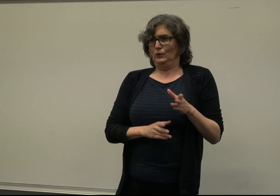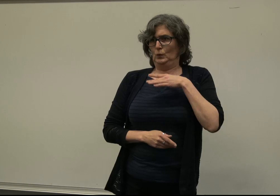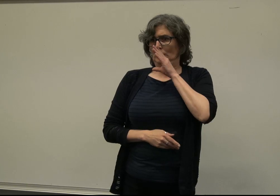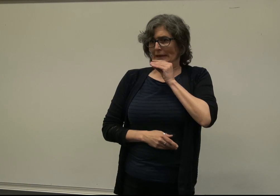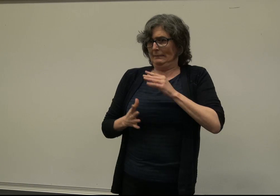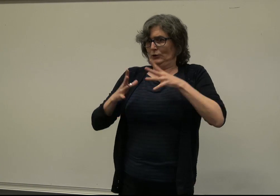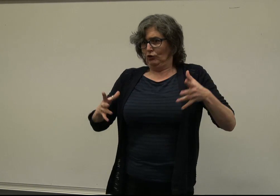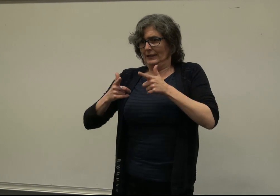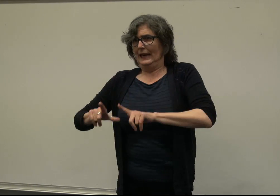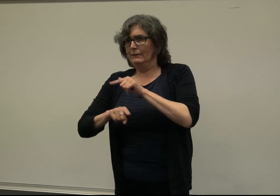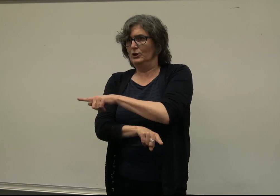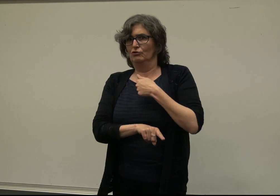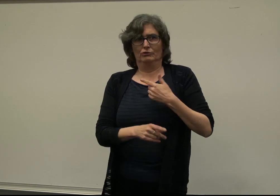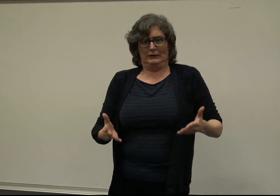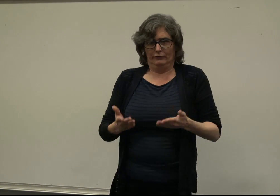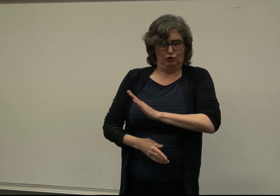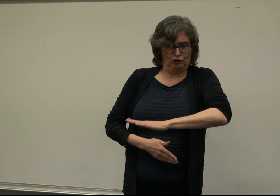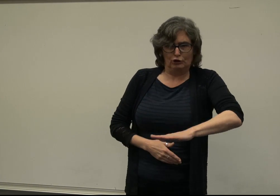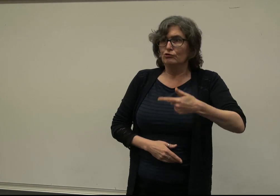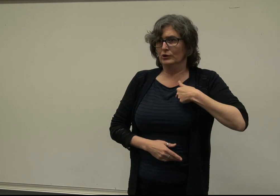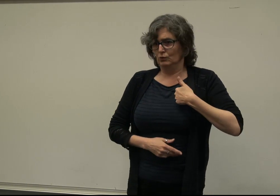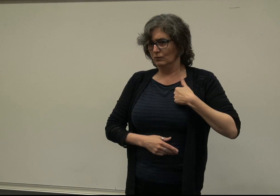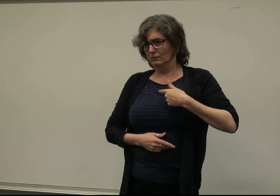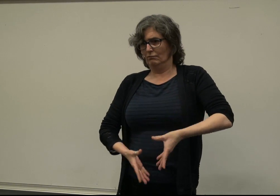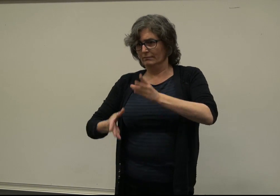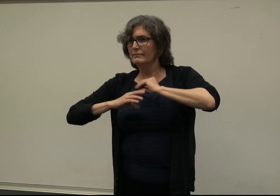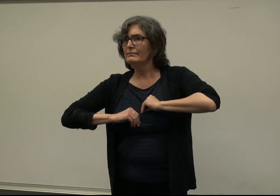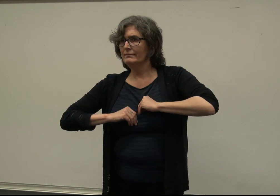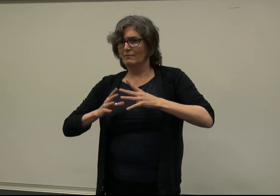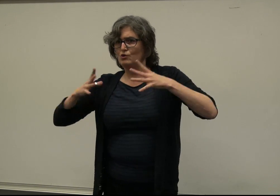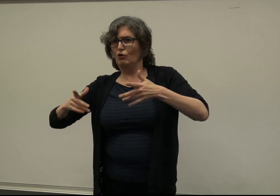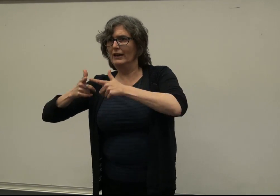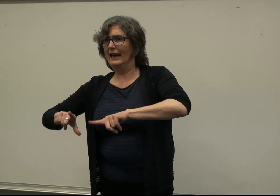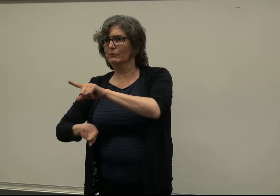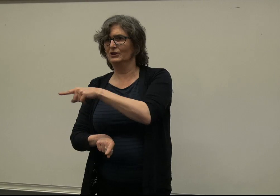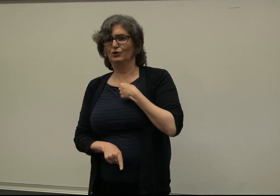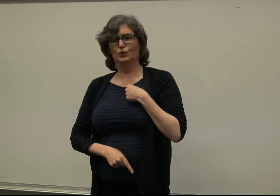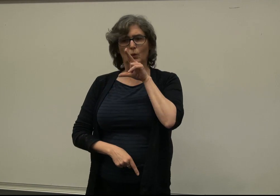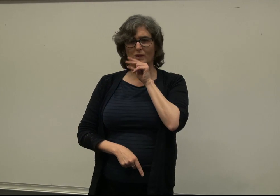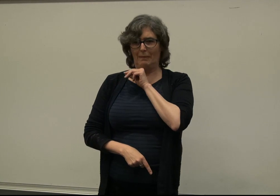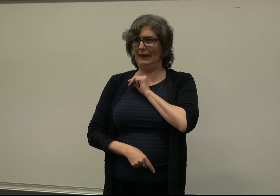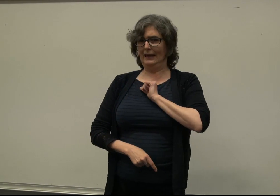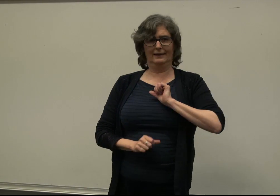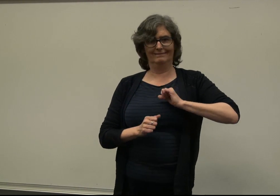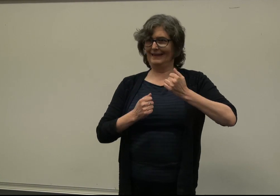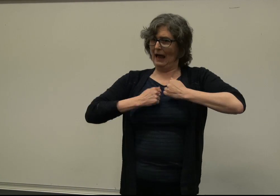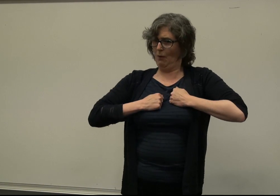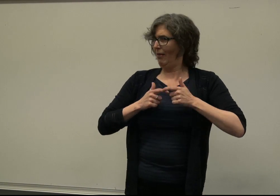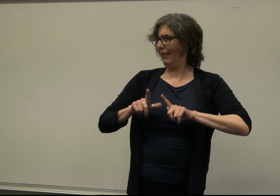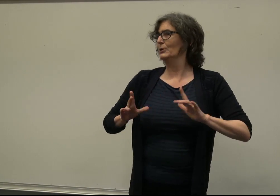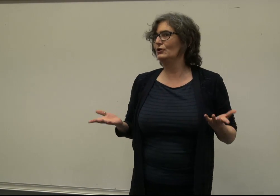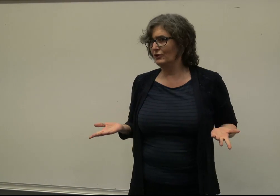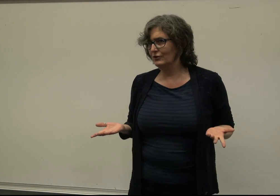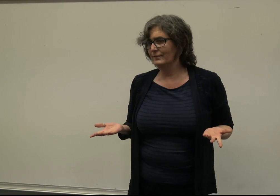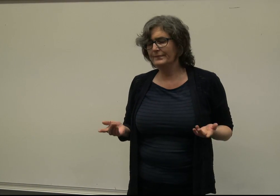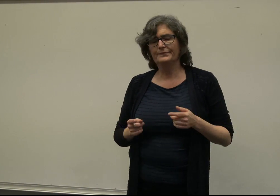soon as possible, and often to abandon their home language. So I'm going to show you that these are